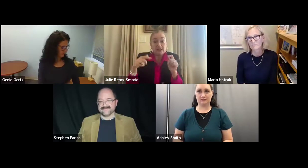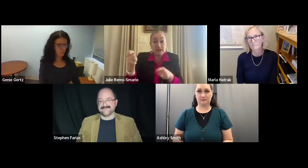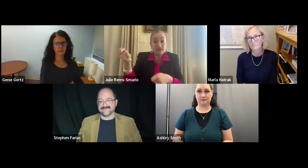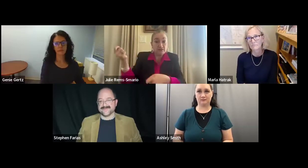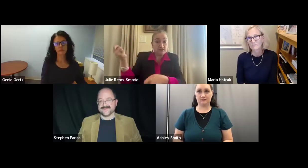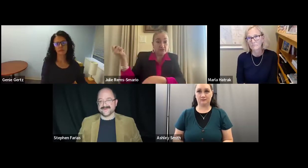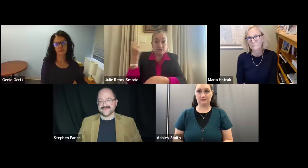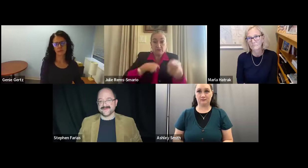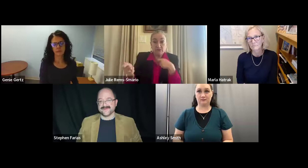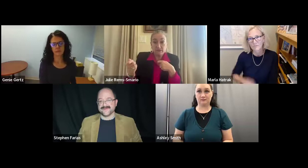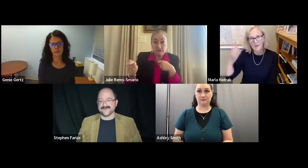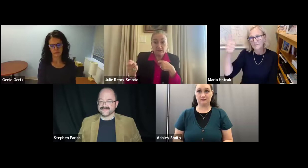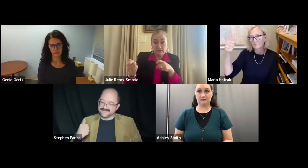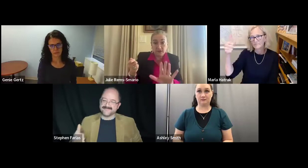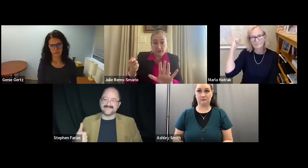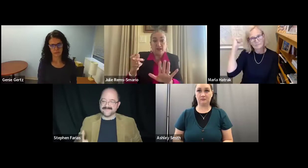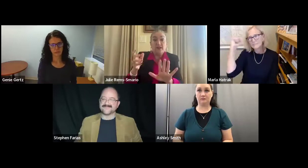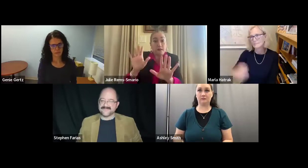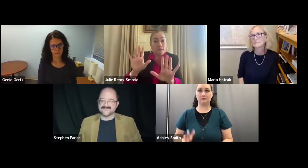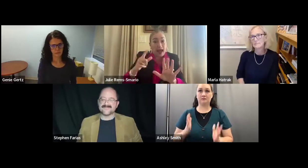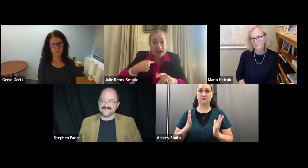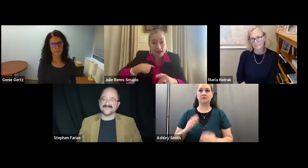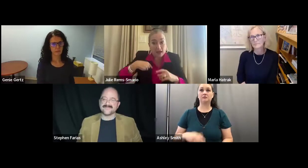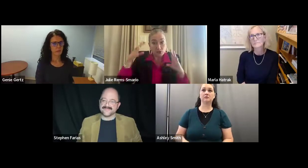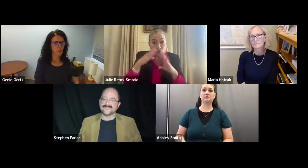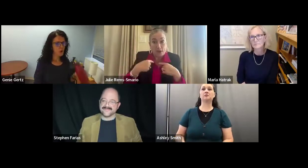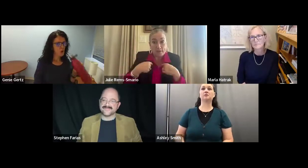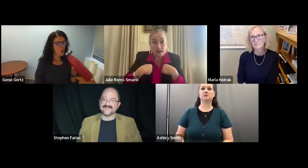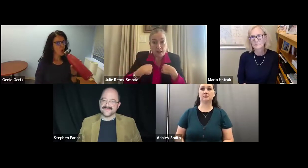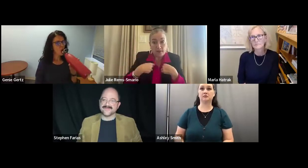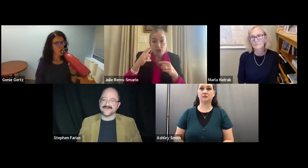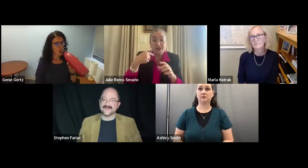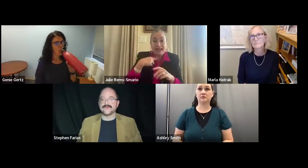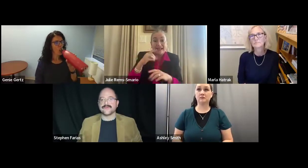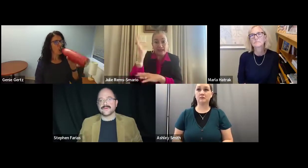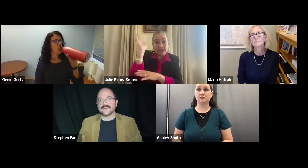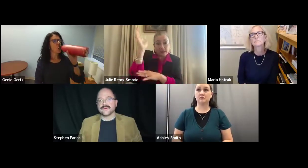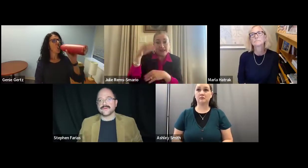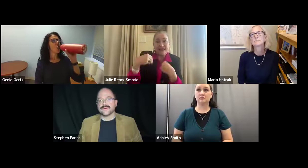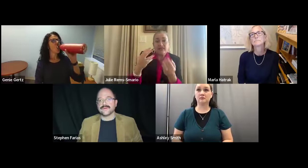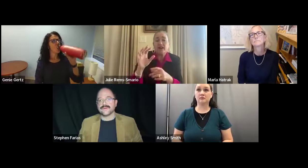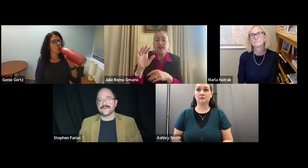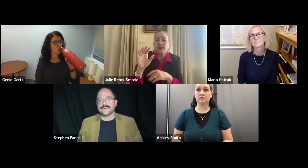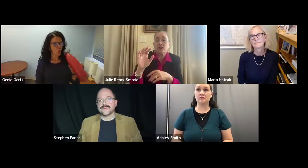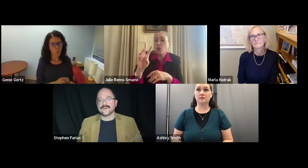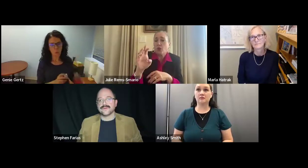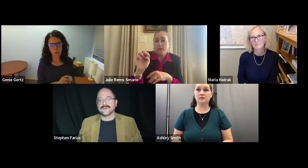a method, but replacing that with English. We have been heard. I have been marked as a troublemaker quite